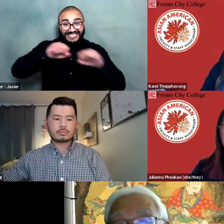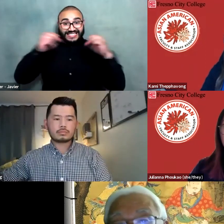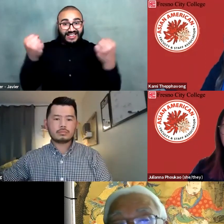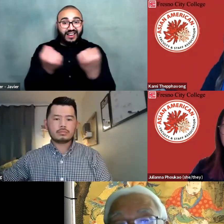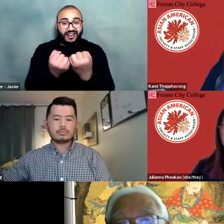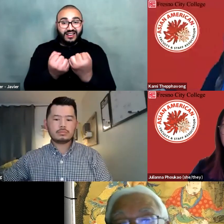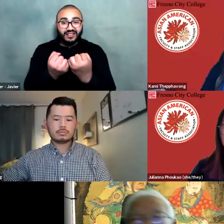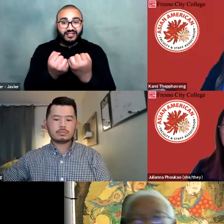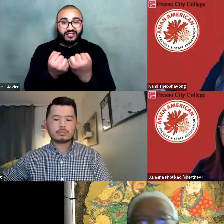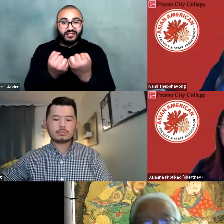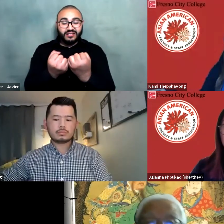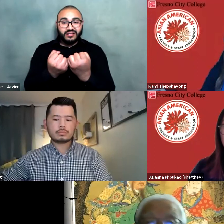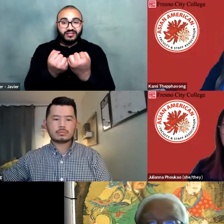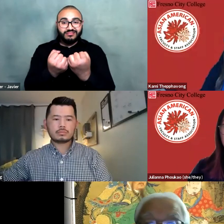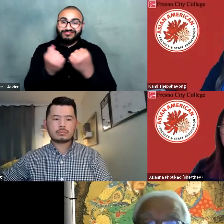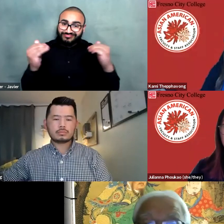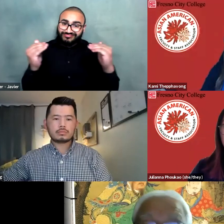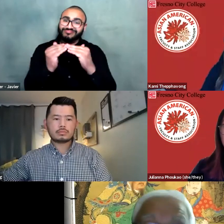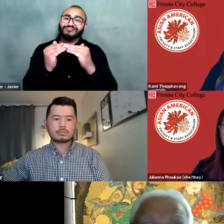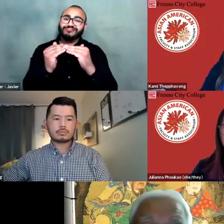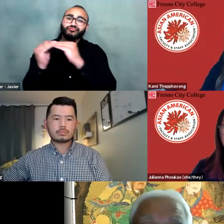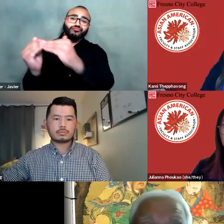that should be that way.